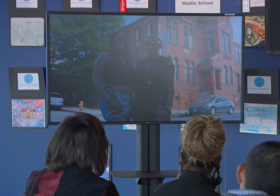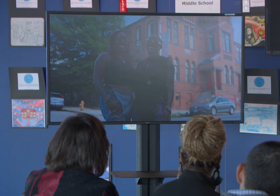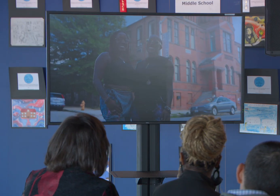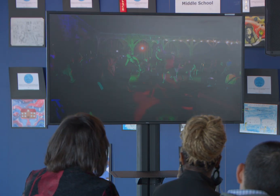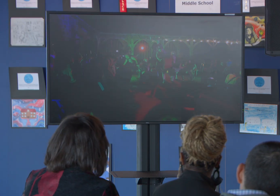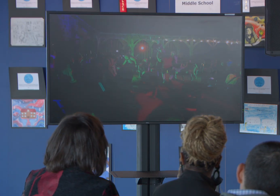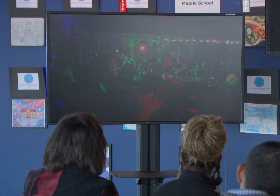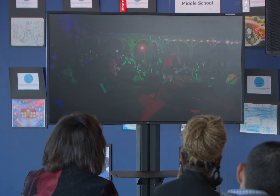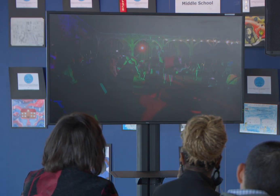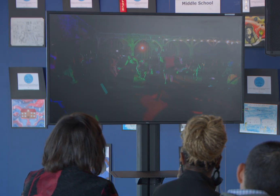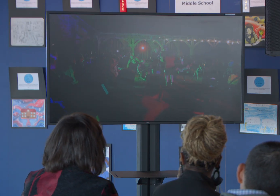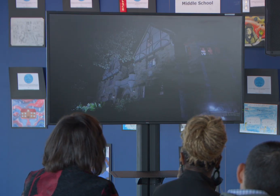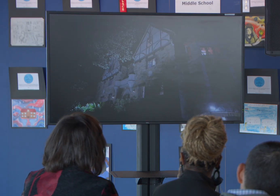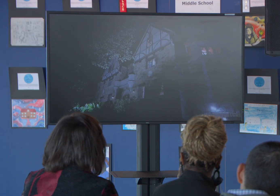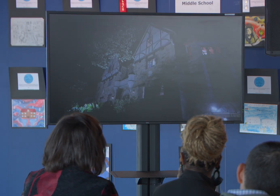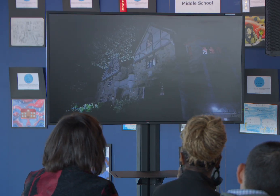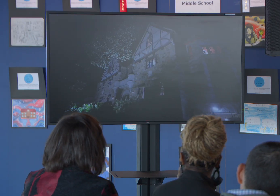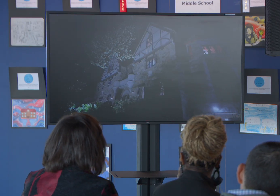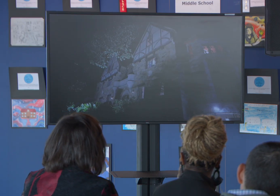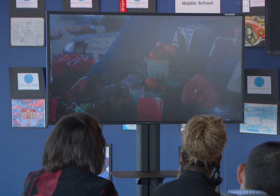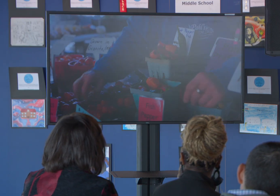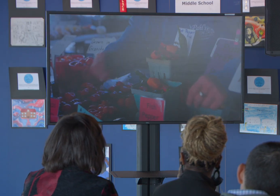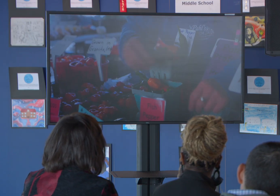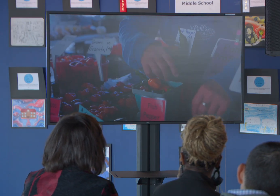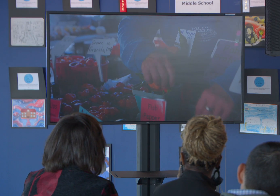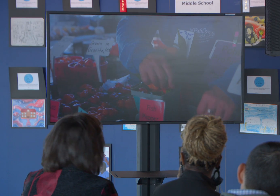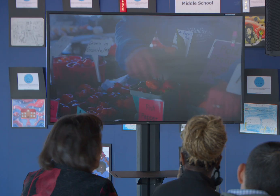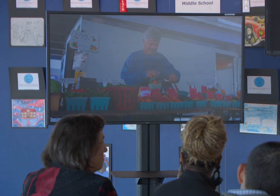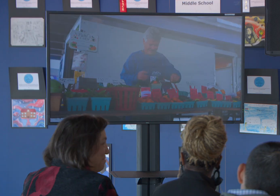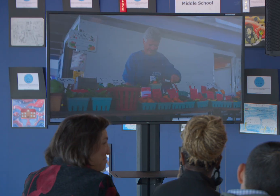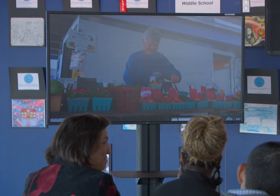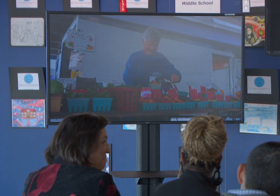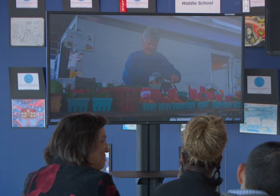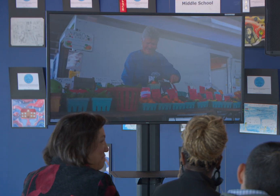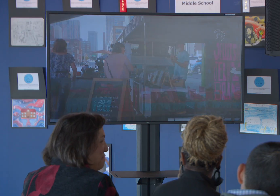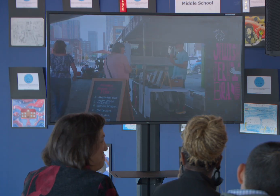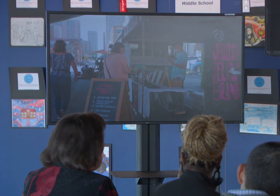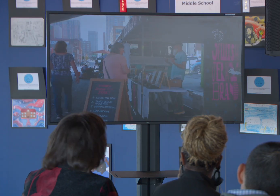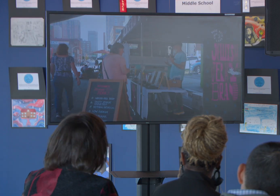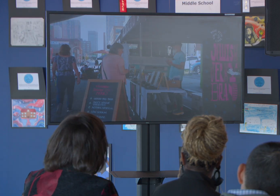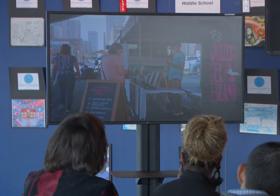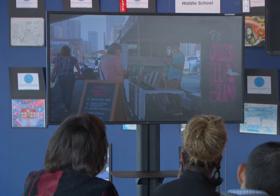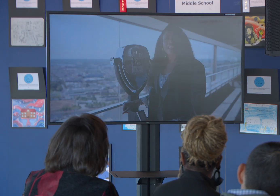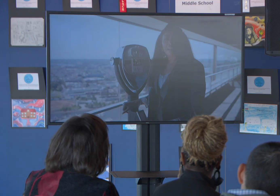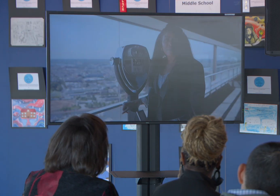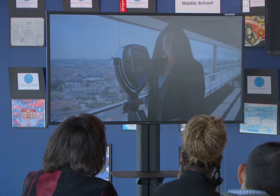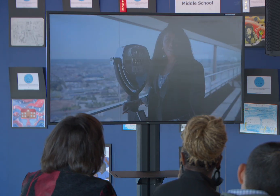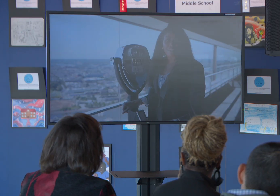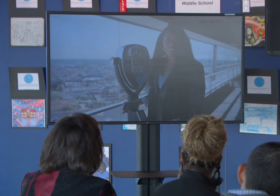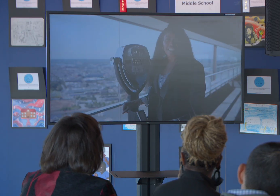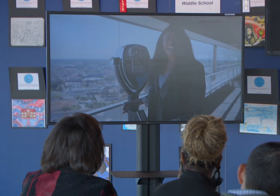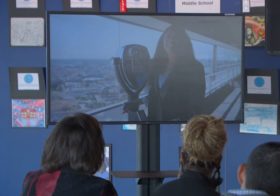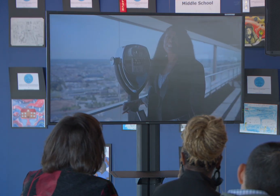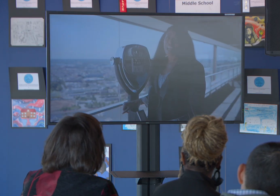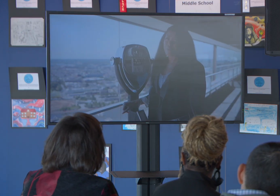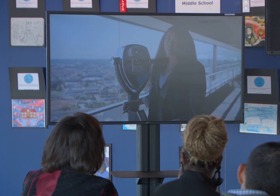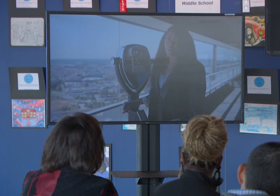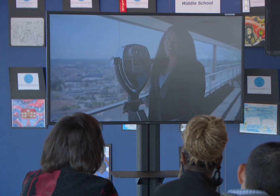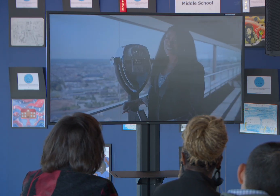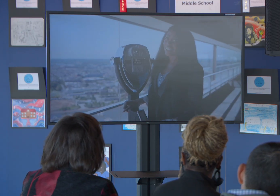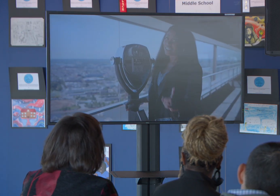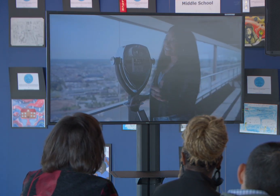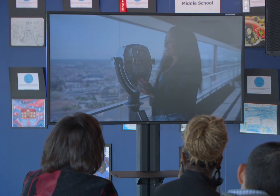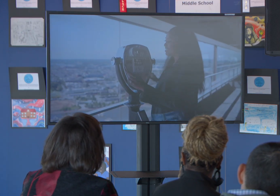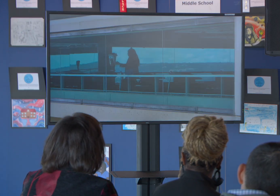School 33, the Cloisters Castle, the Farmers Market, and the Top of the World at the Top of the